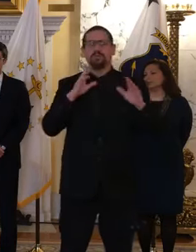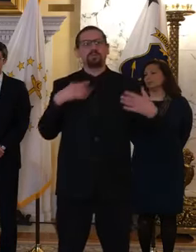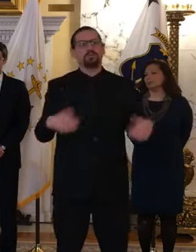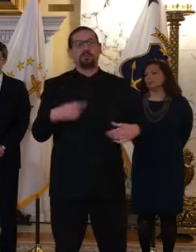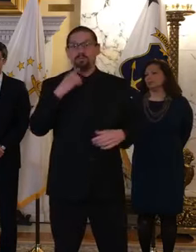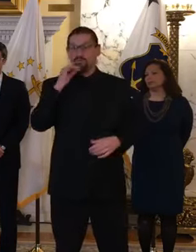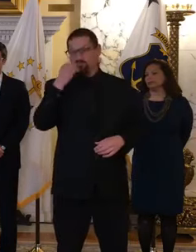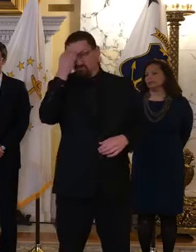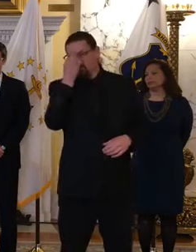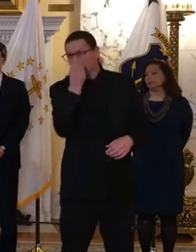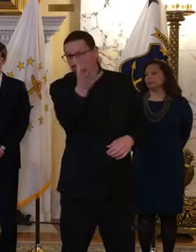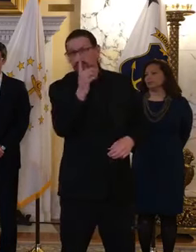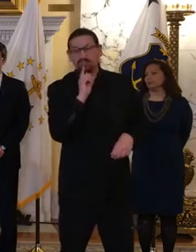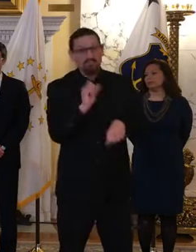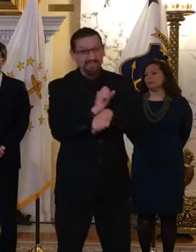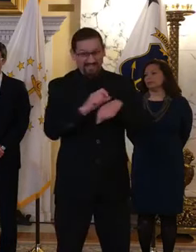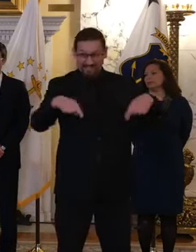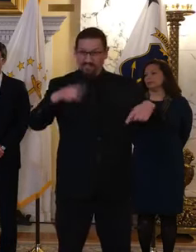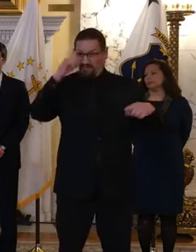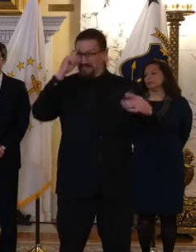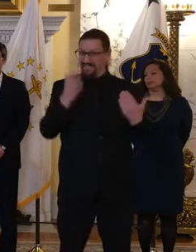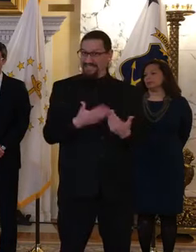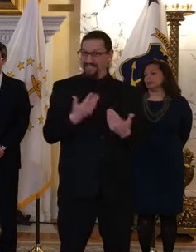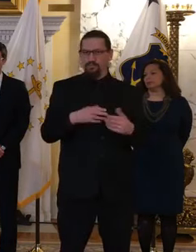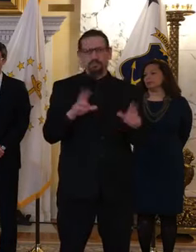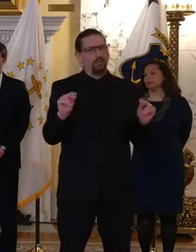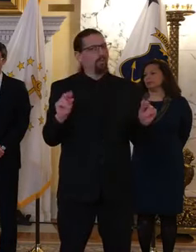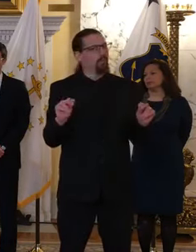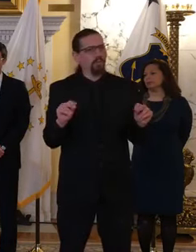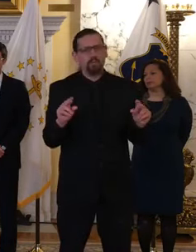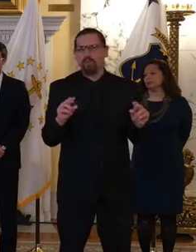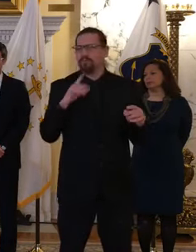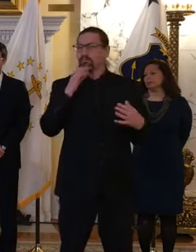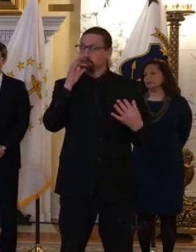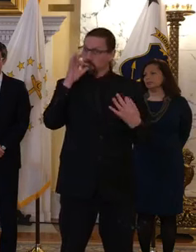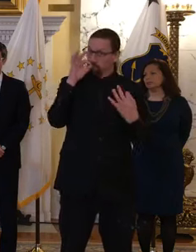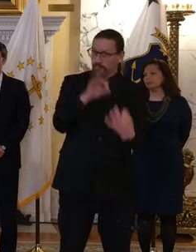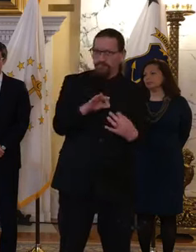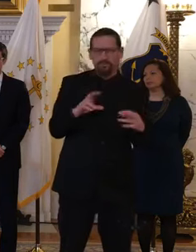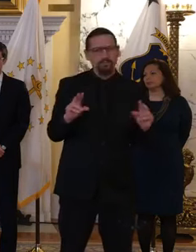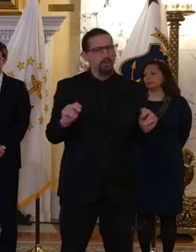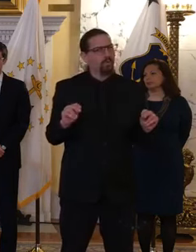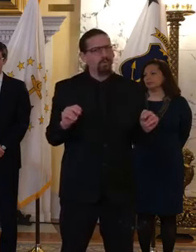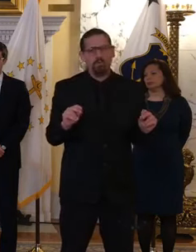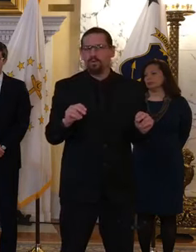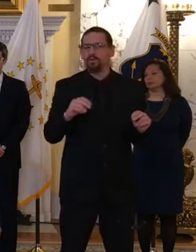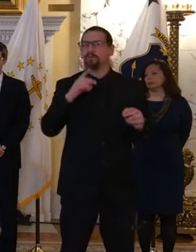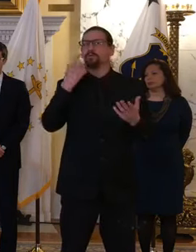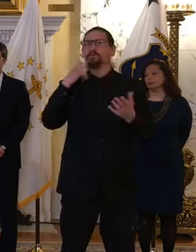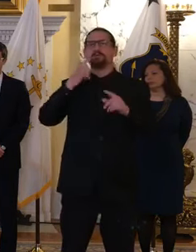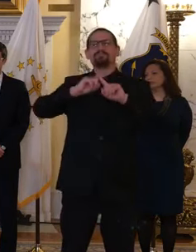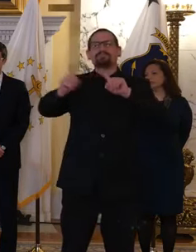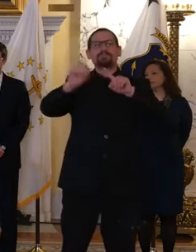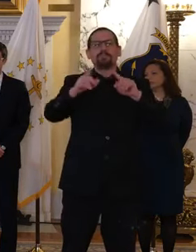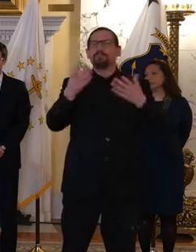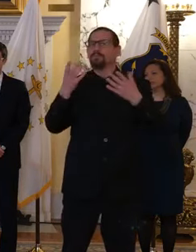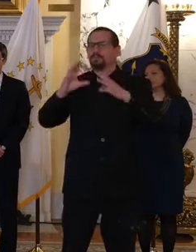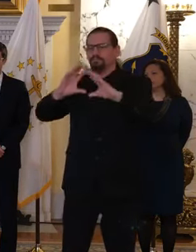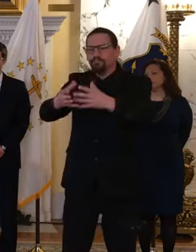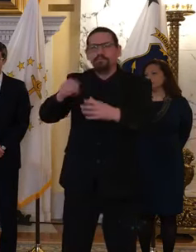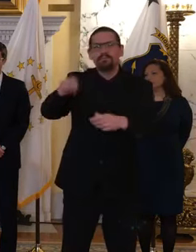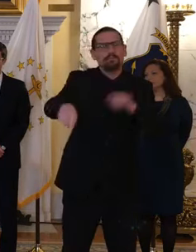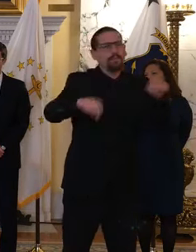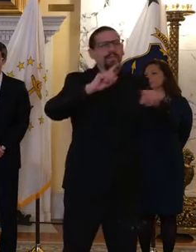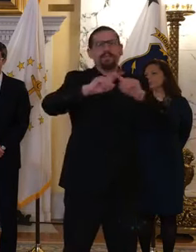decision, some learning is better than no learning. I am not throwing in the towel and giving up on 140,000 kids,